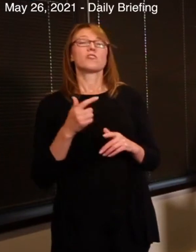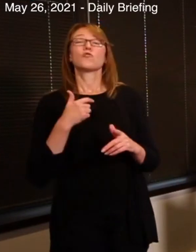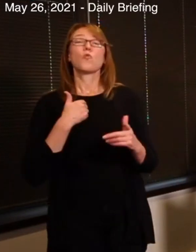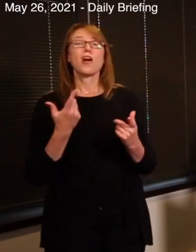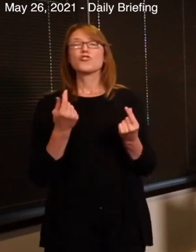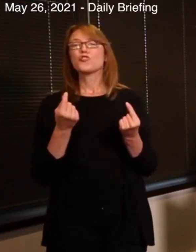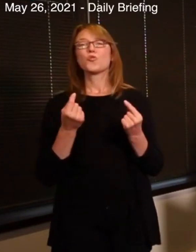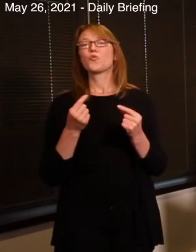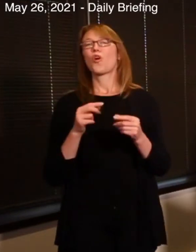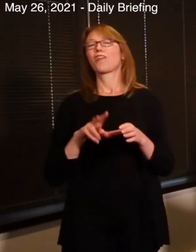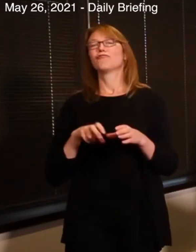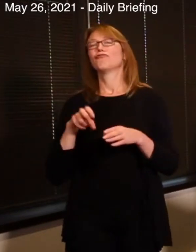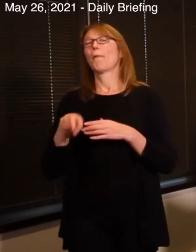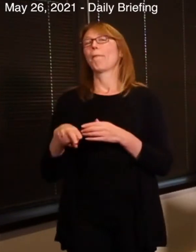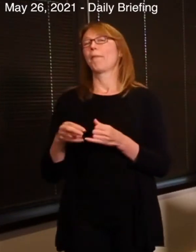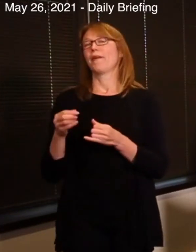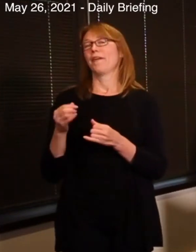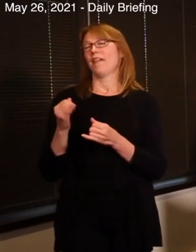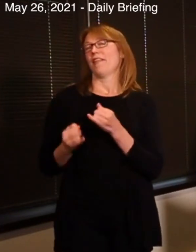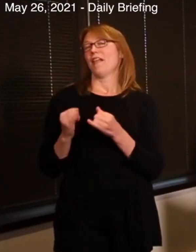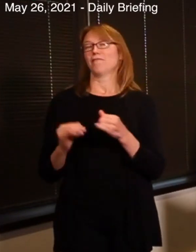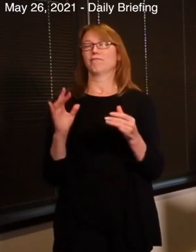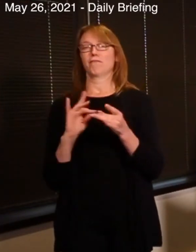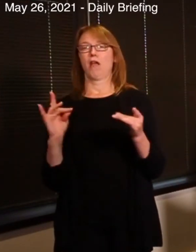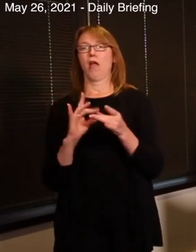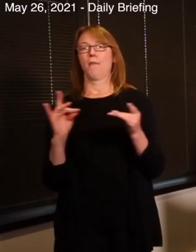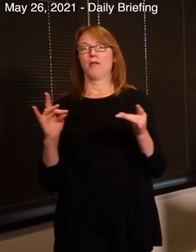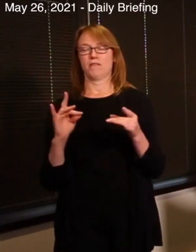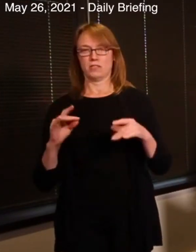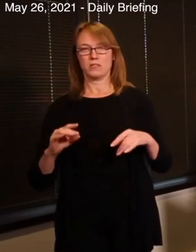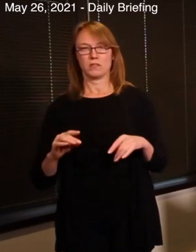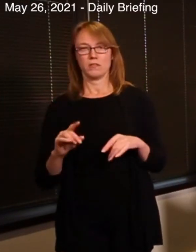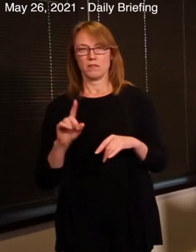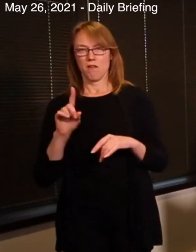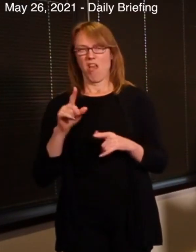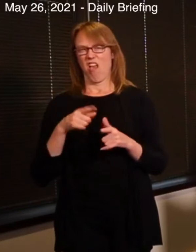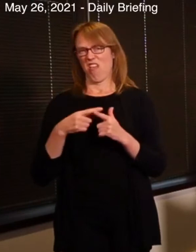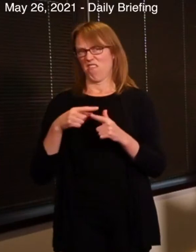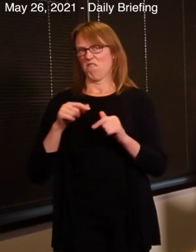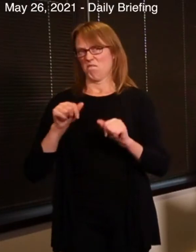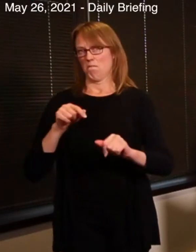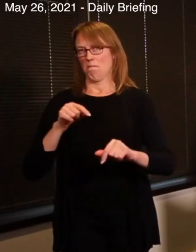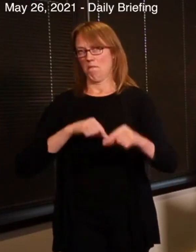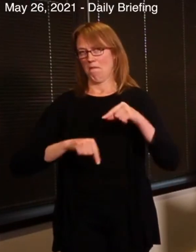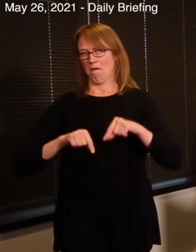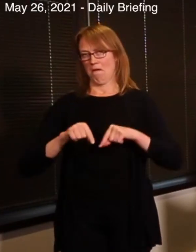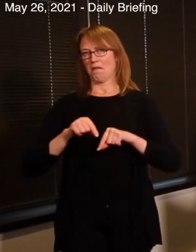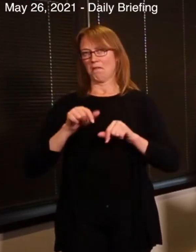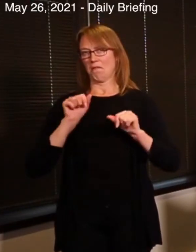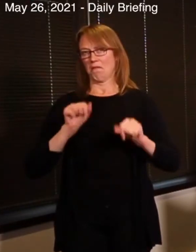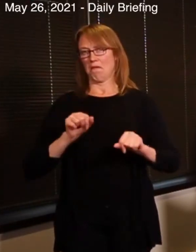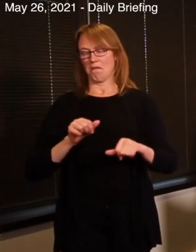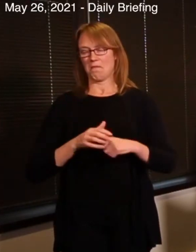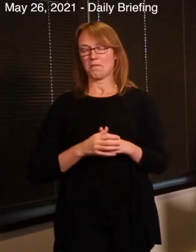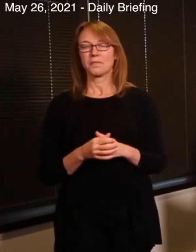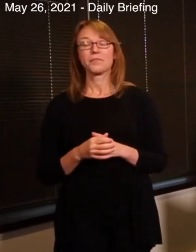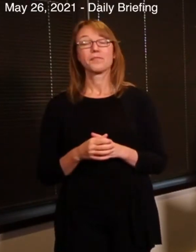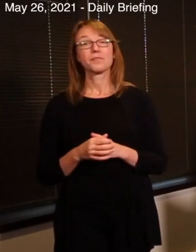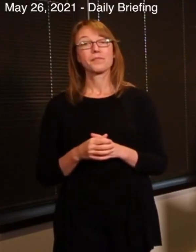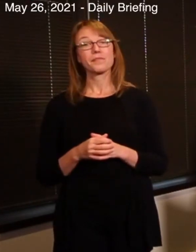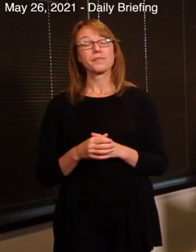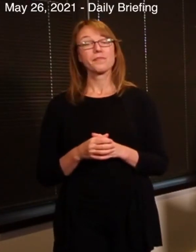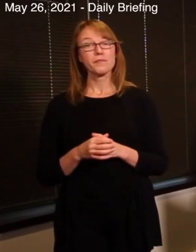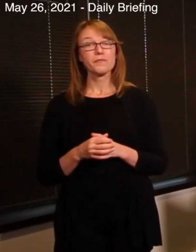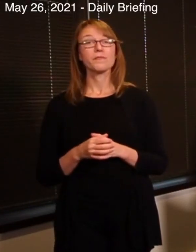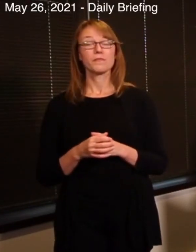come back to the data here in just a second. So I think as you can see from our numbers that we've been putting up